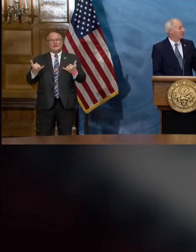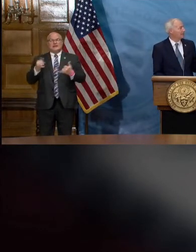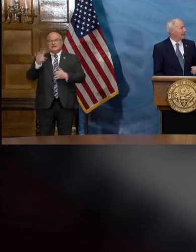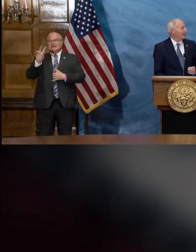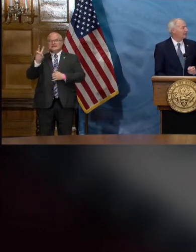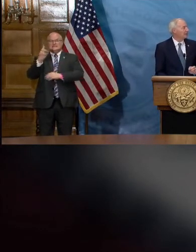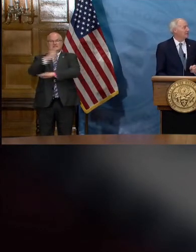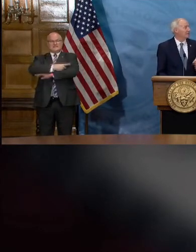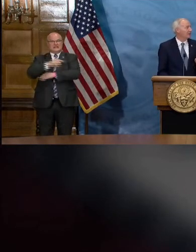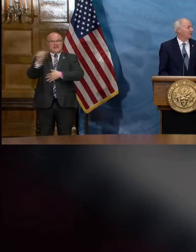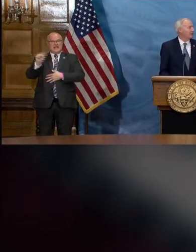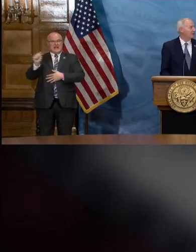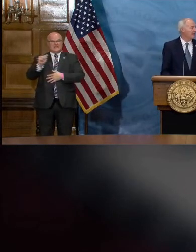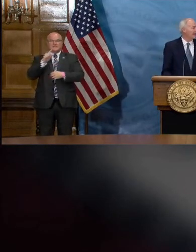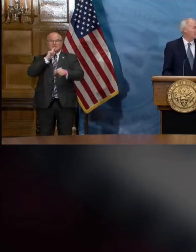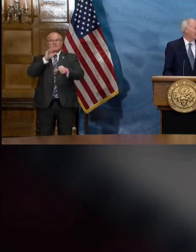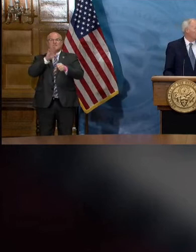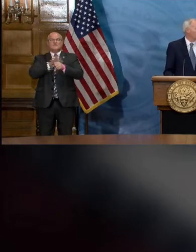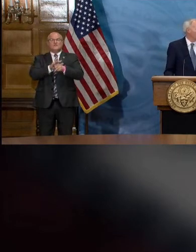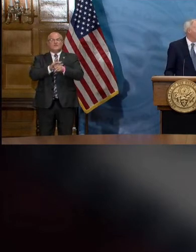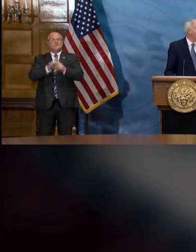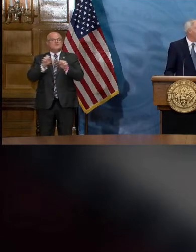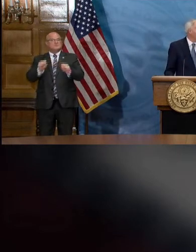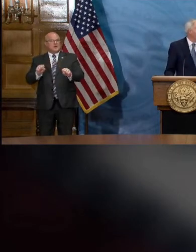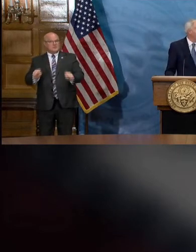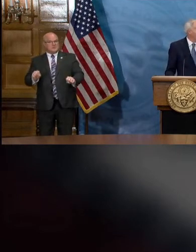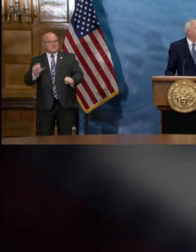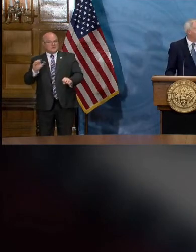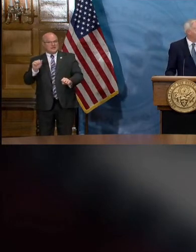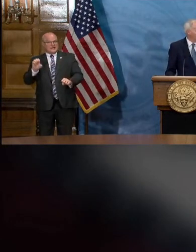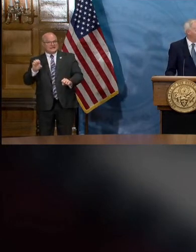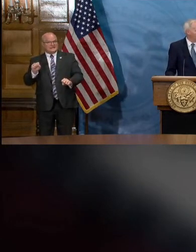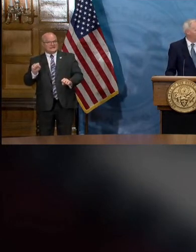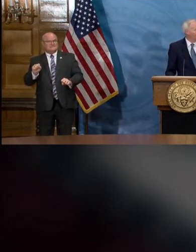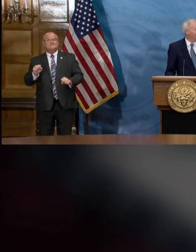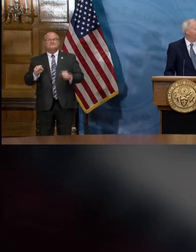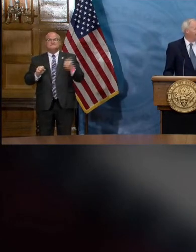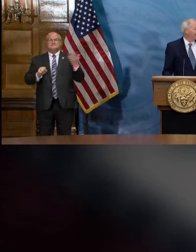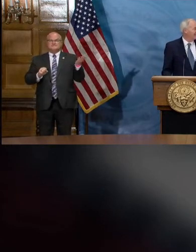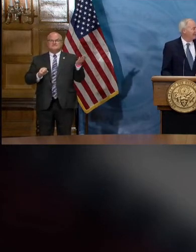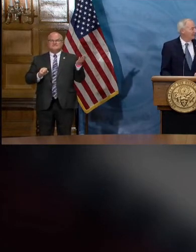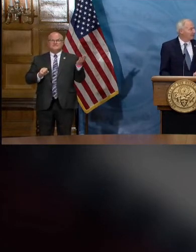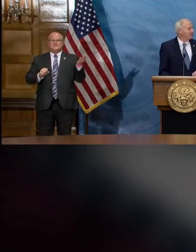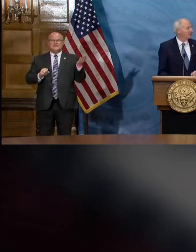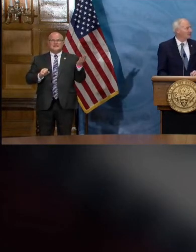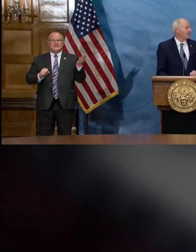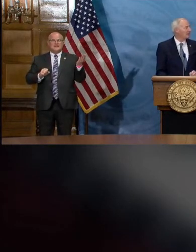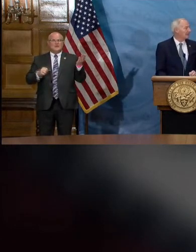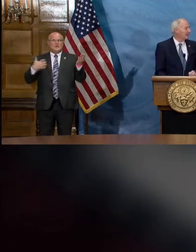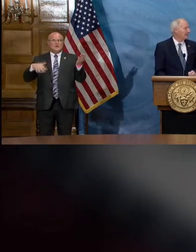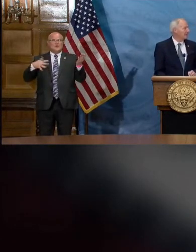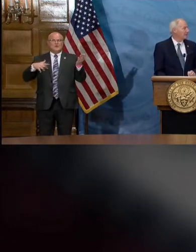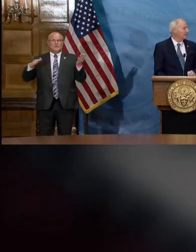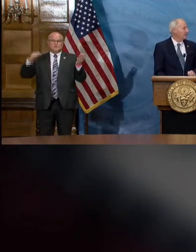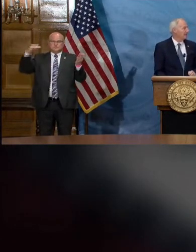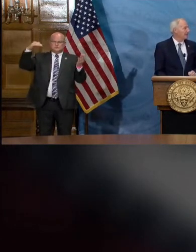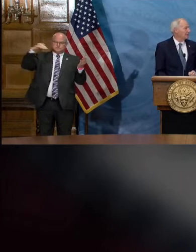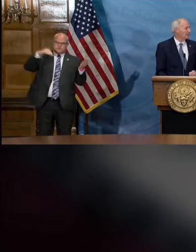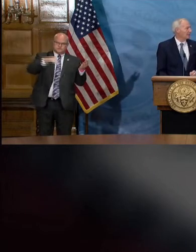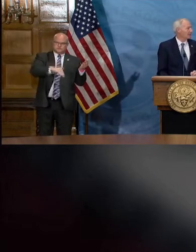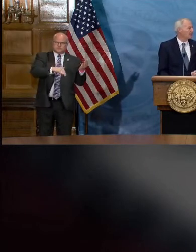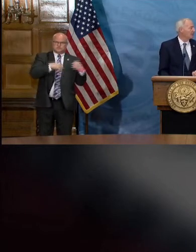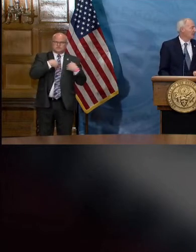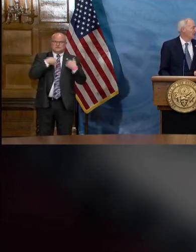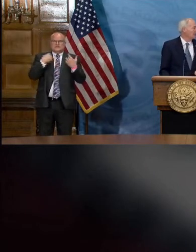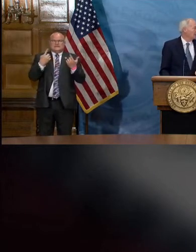7-day rolling average of confirmed and probable cases. You see the incredible steep decline that we've seen over